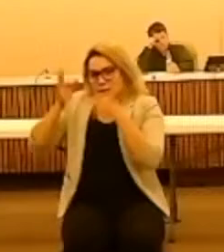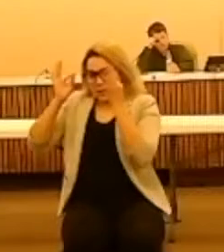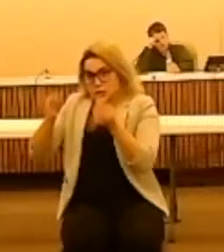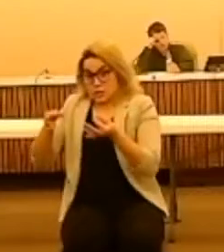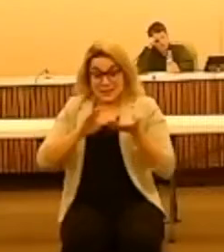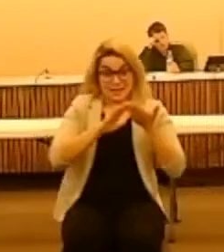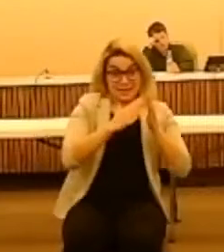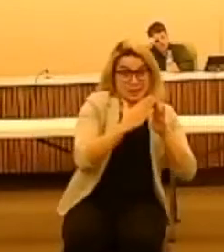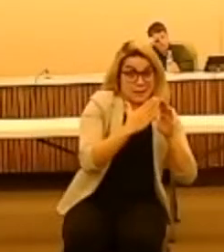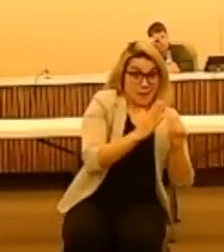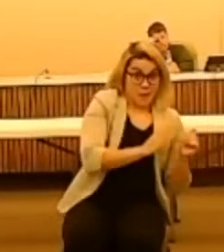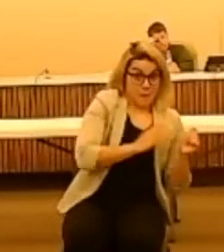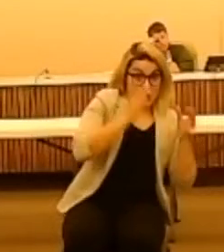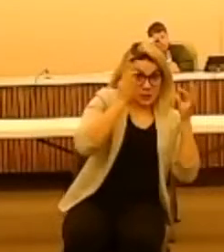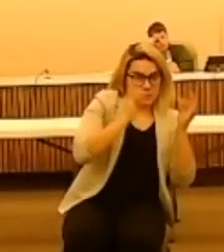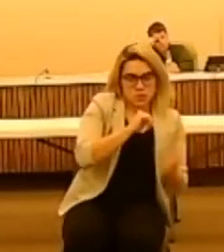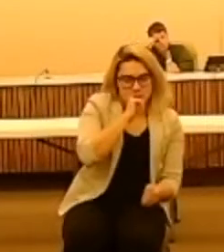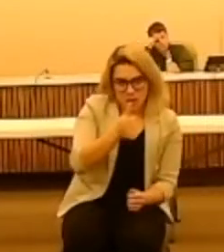Just so you're aware.